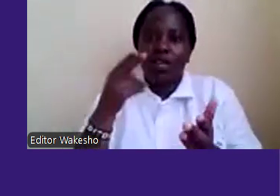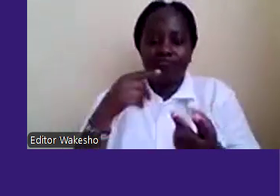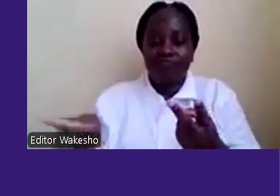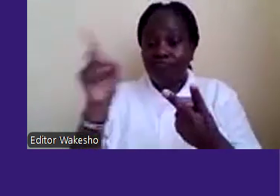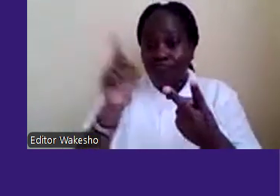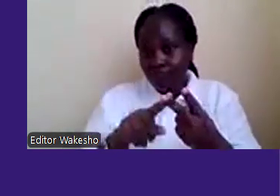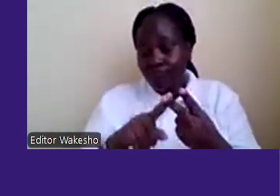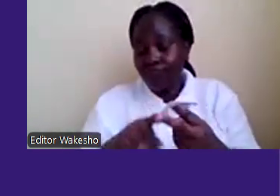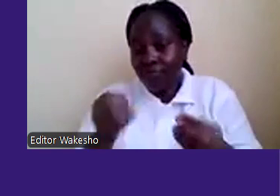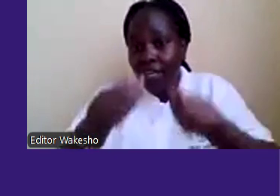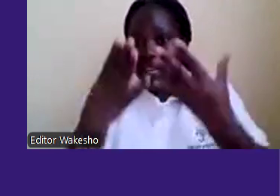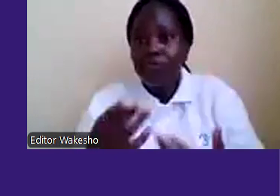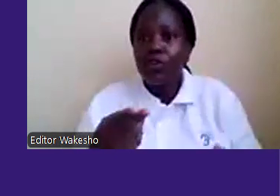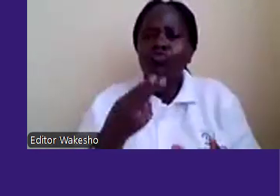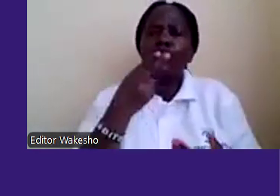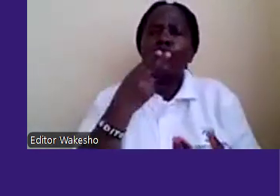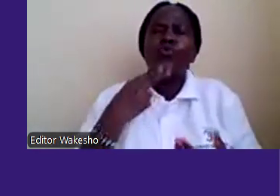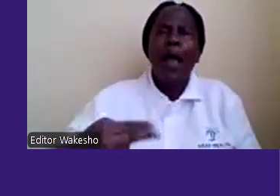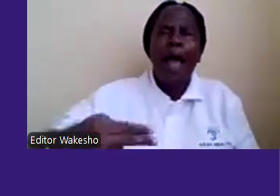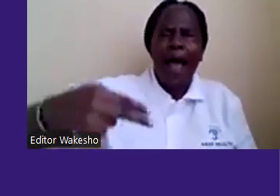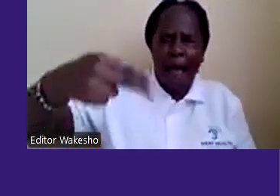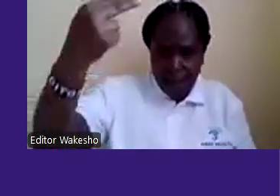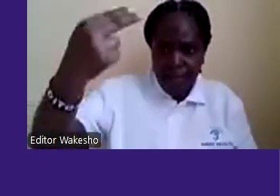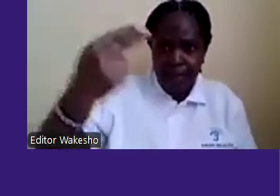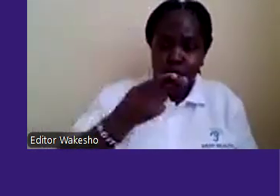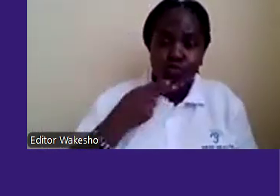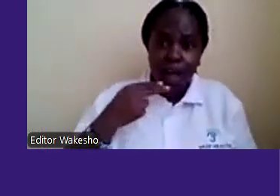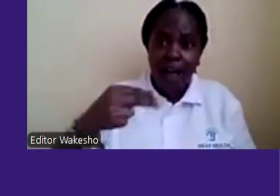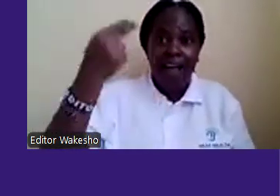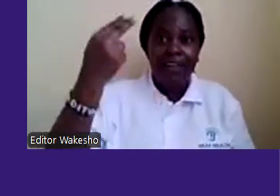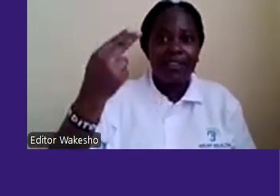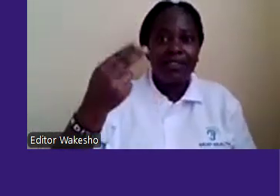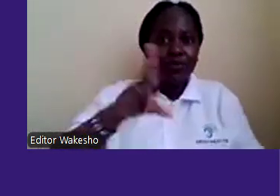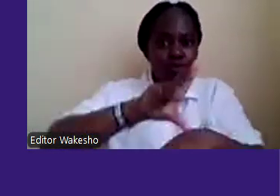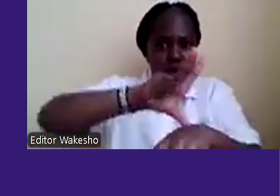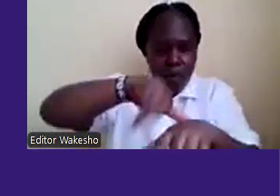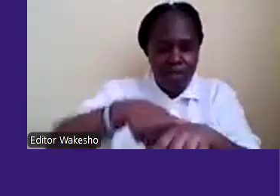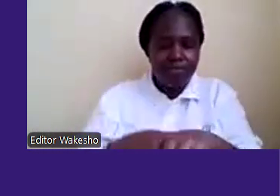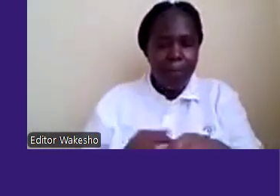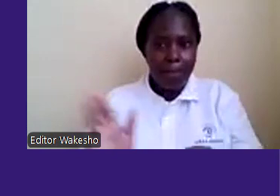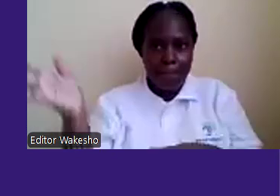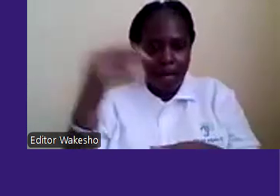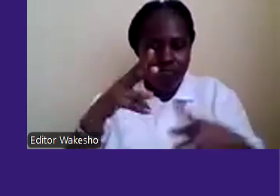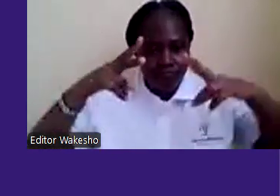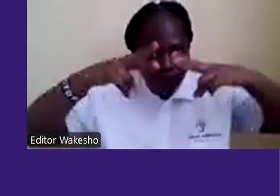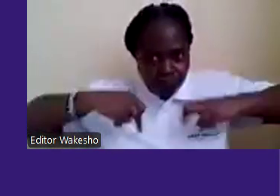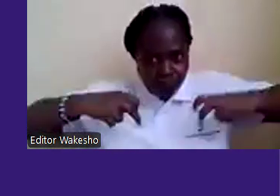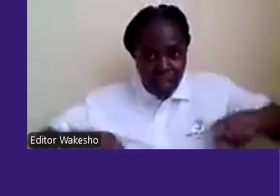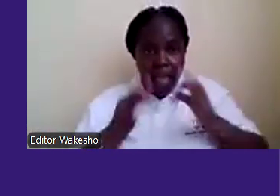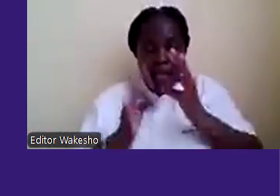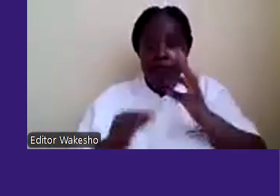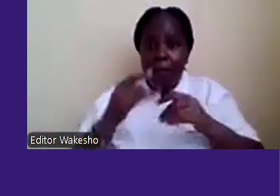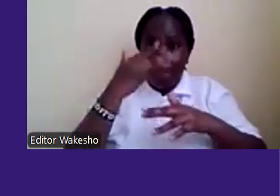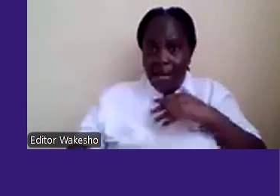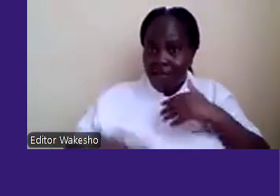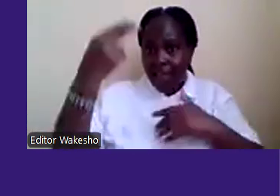a sugary drink, something with glucose. Then after 2 hours, we check if the levels in your blood are still high. That tells us the